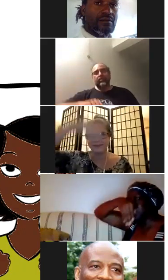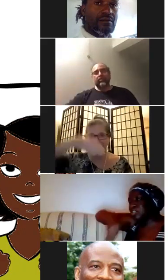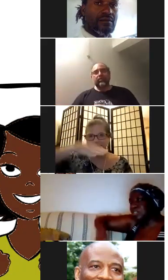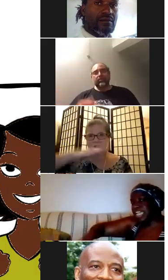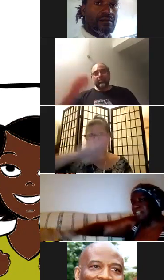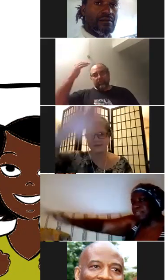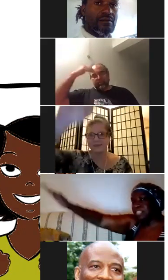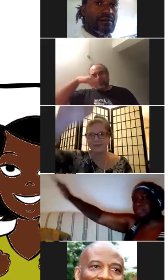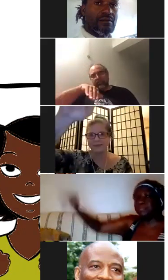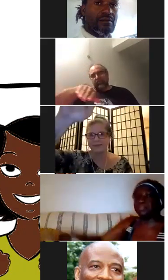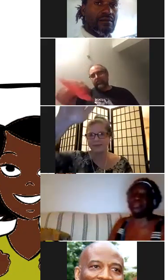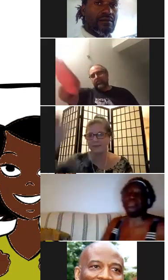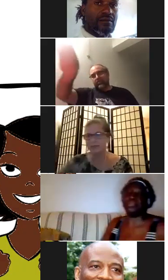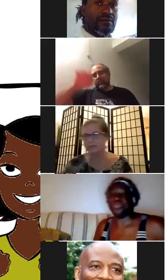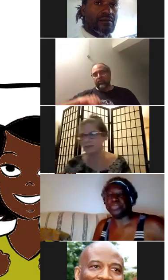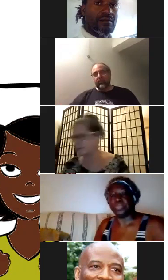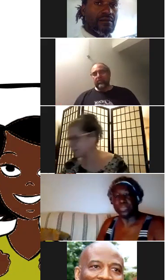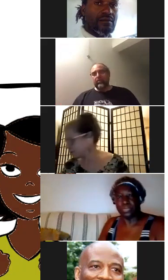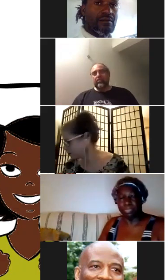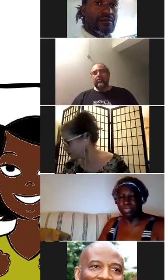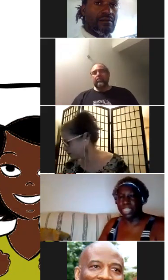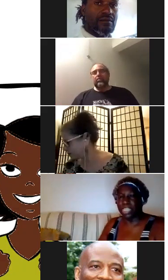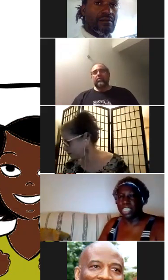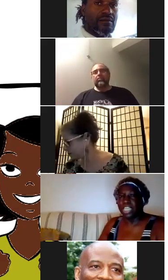From your nose, elephant.